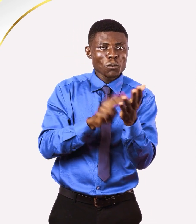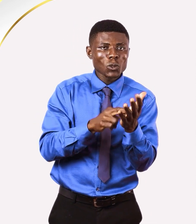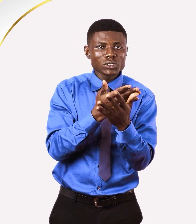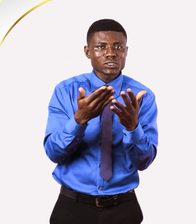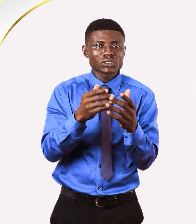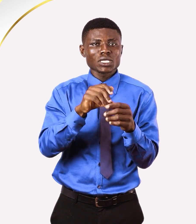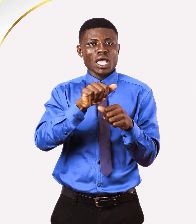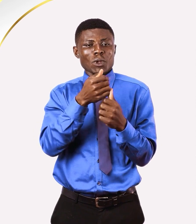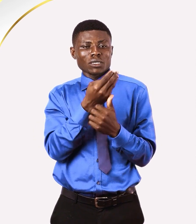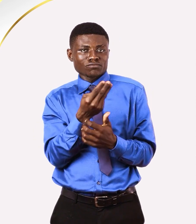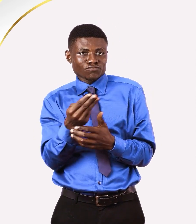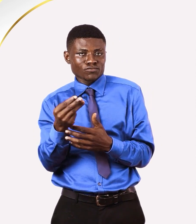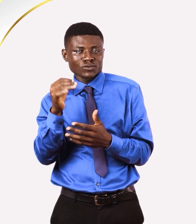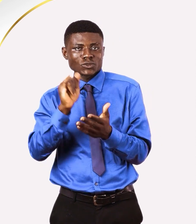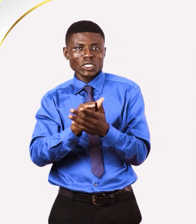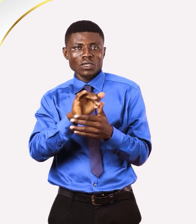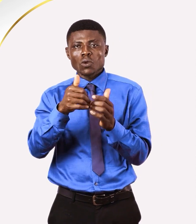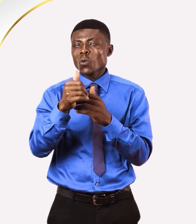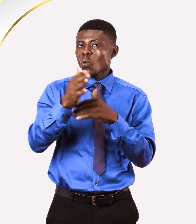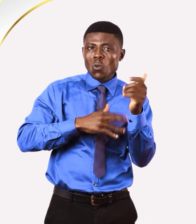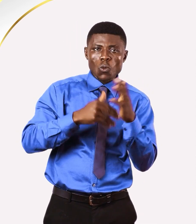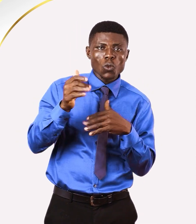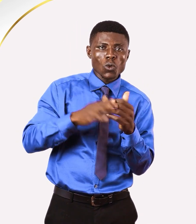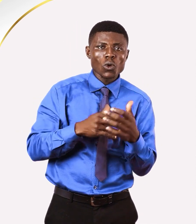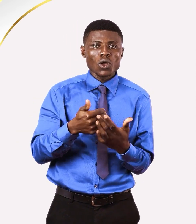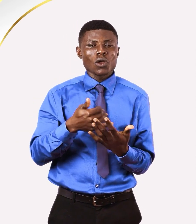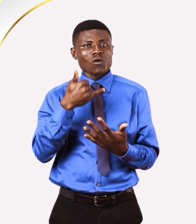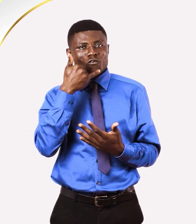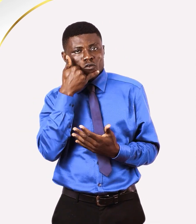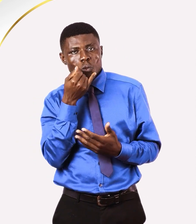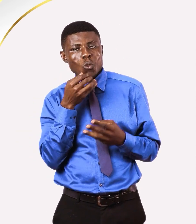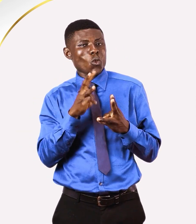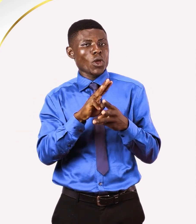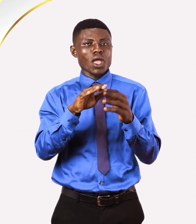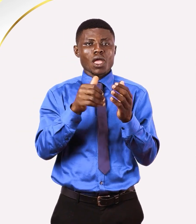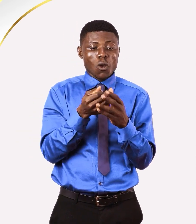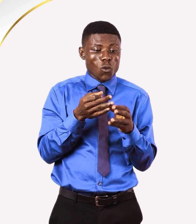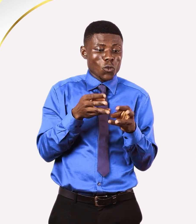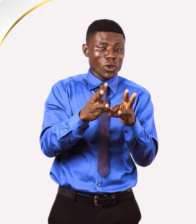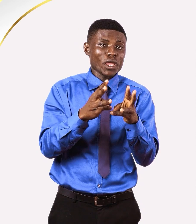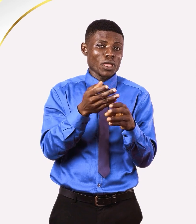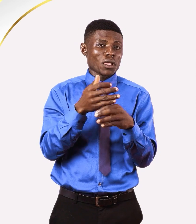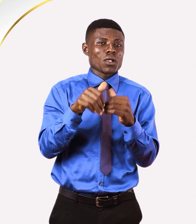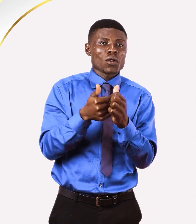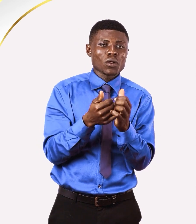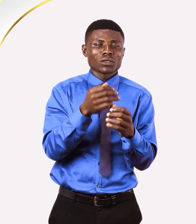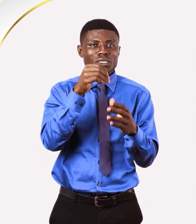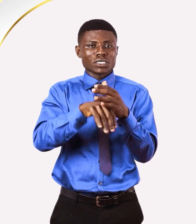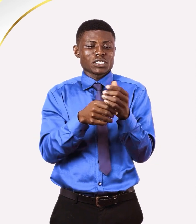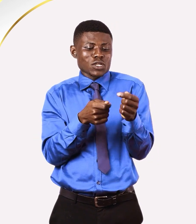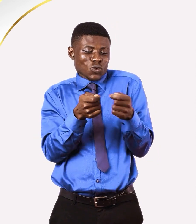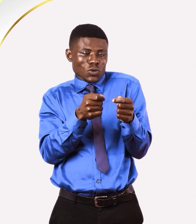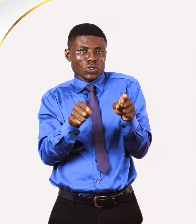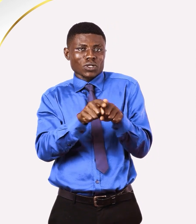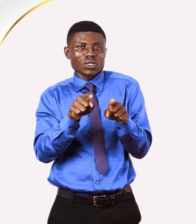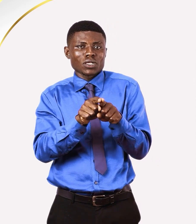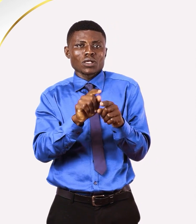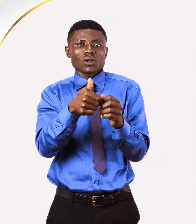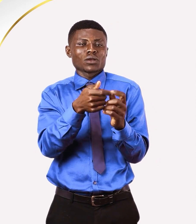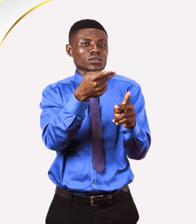includes recorded matter or material regardless of form or medium in the possession or under